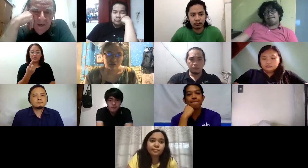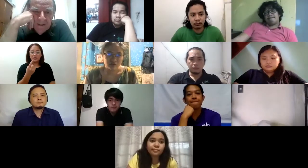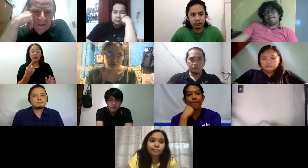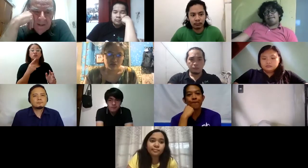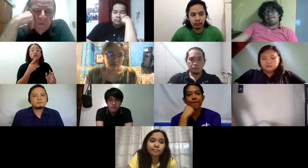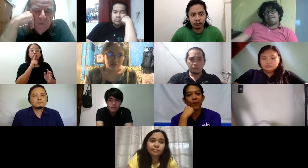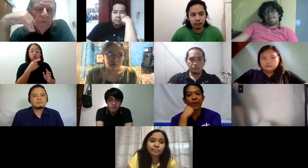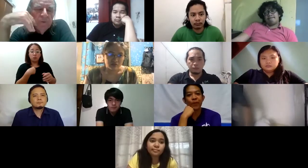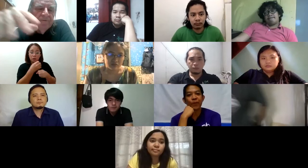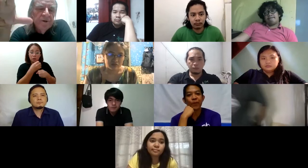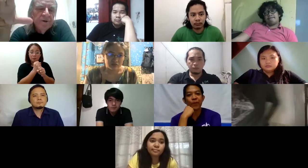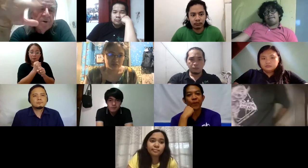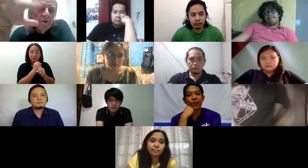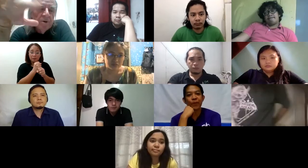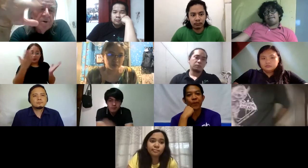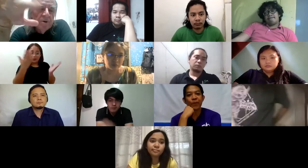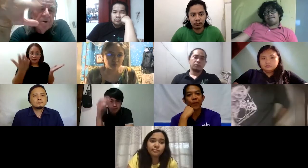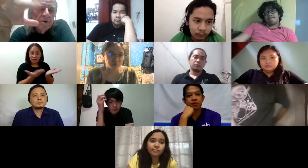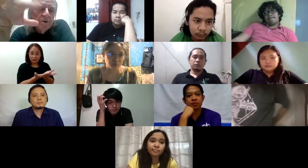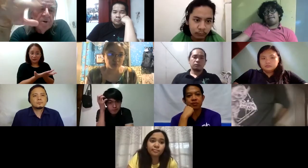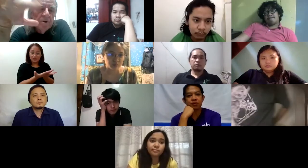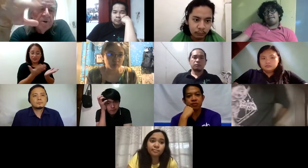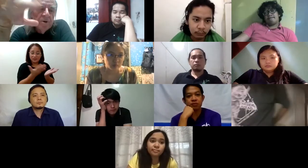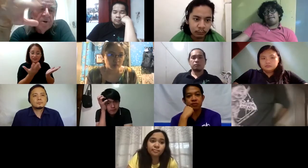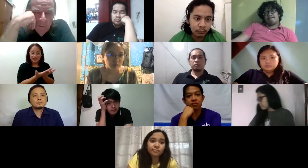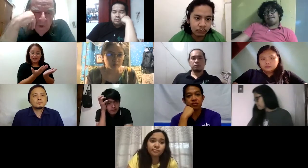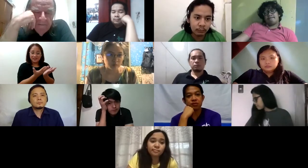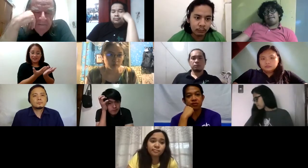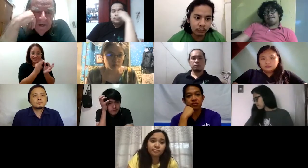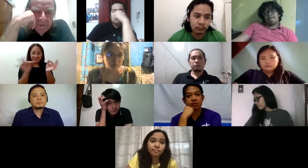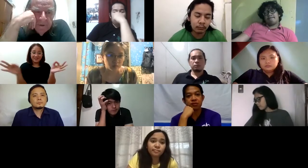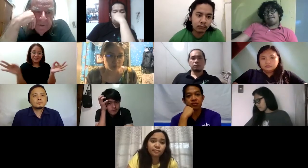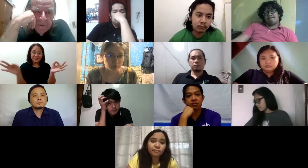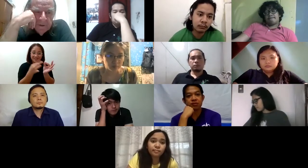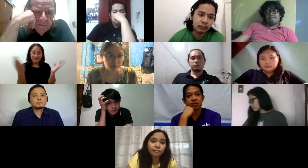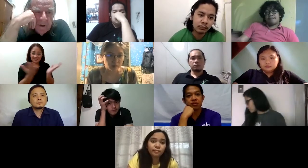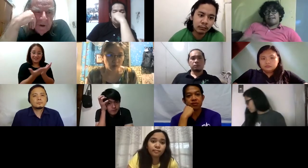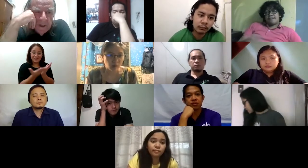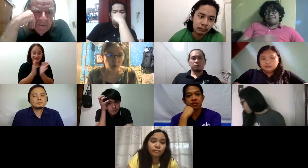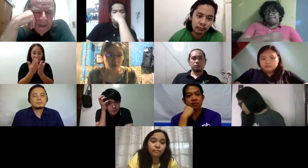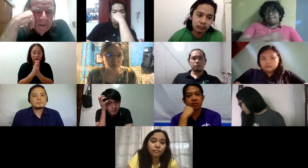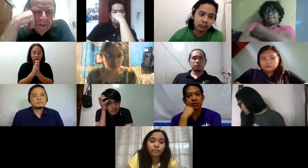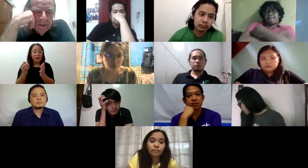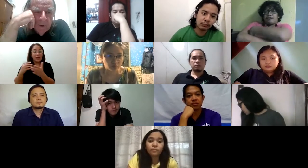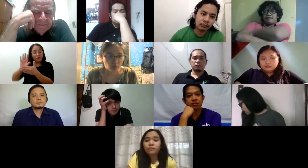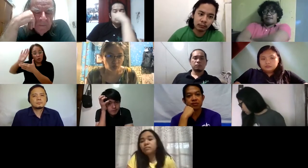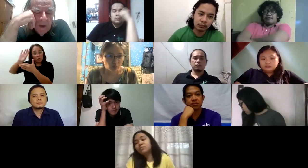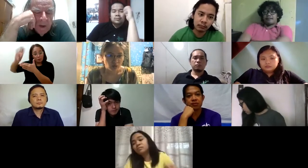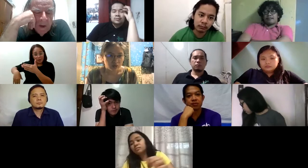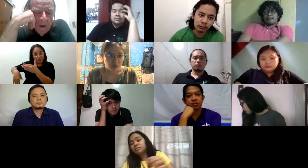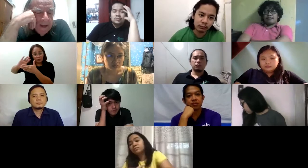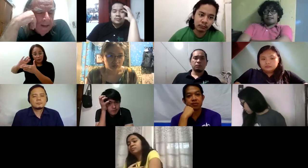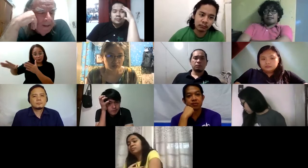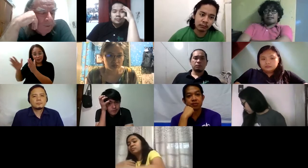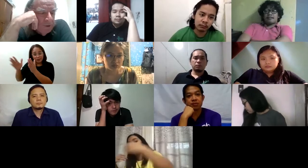we finish all of the lesson, we'll have an introduction talking about the book. And I think what you should say